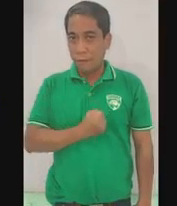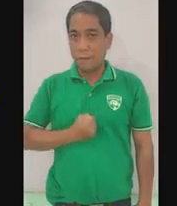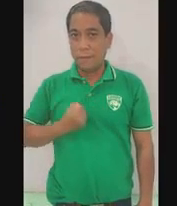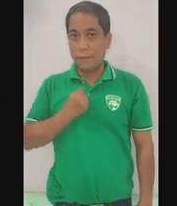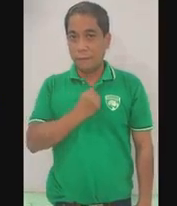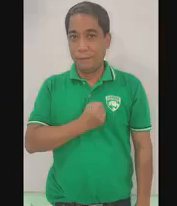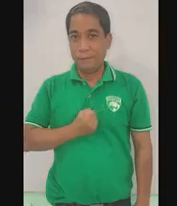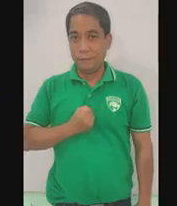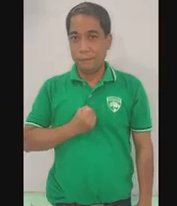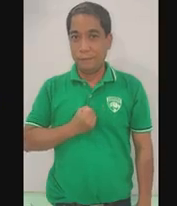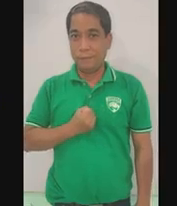sorry